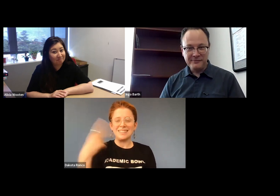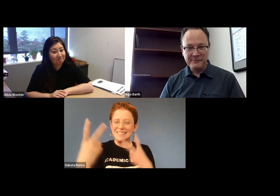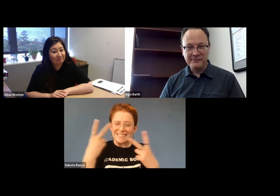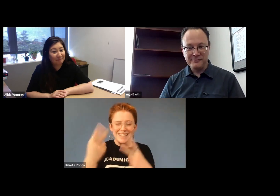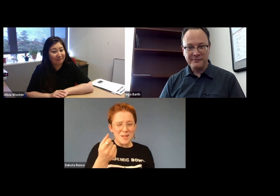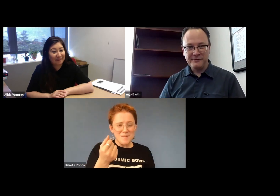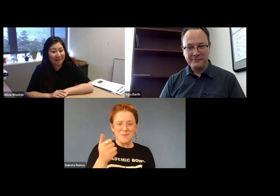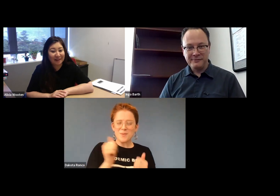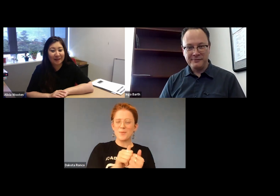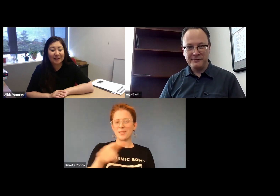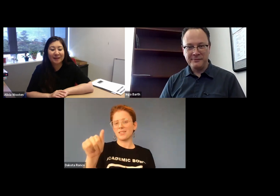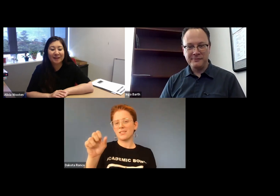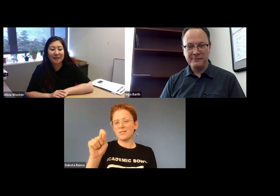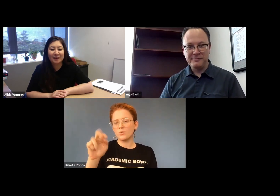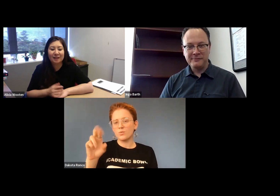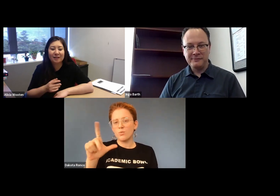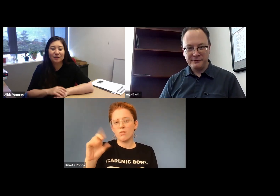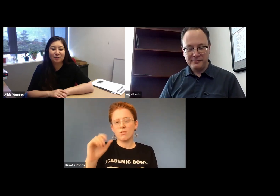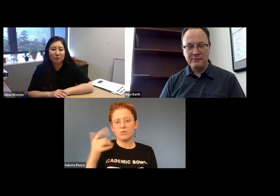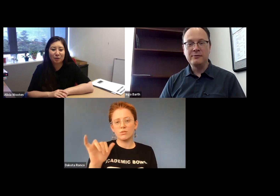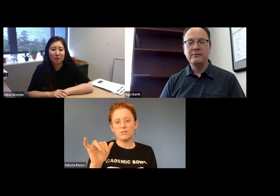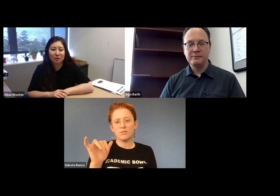What do you sign for the planets in ASL?